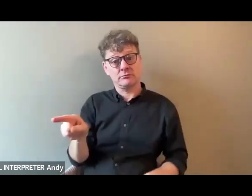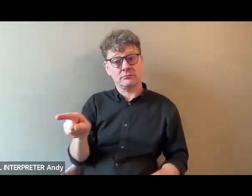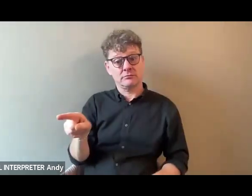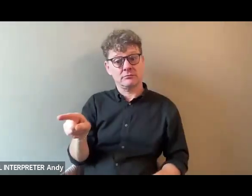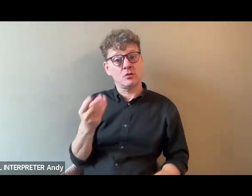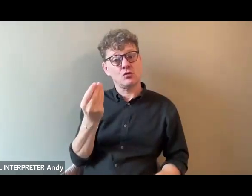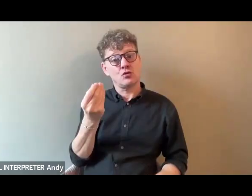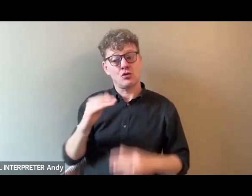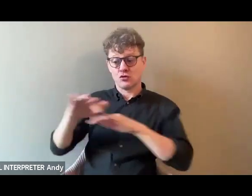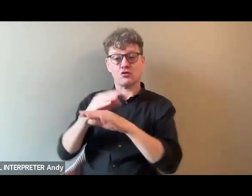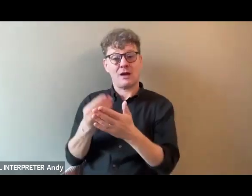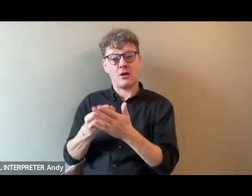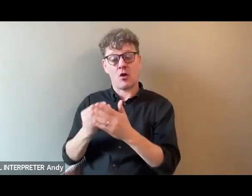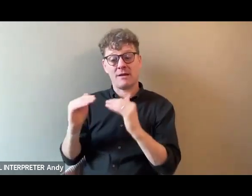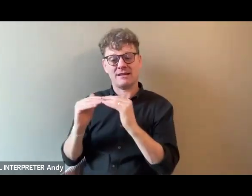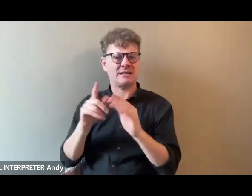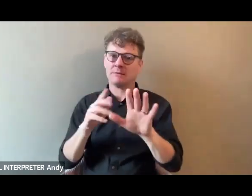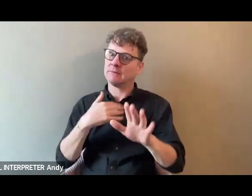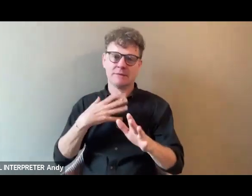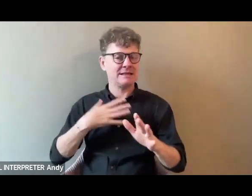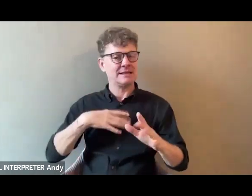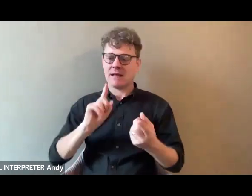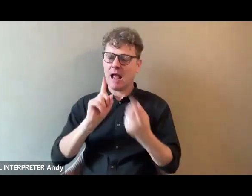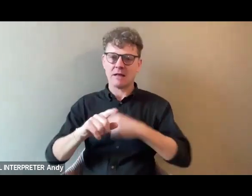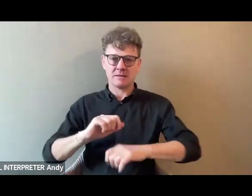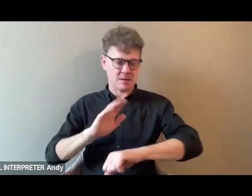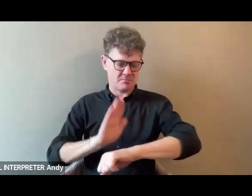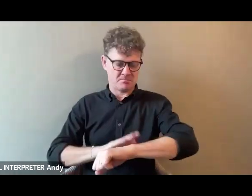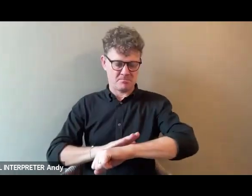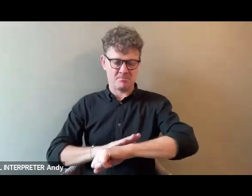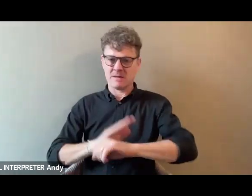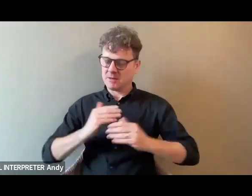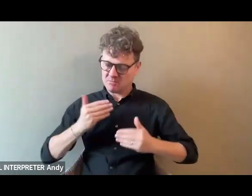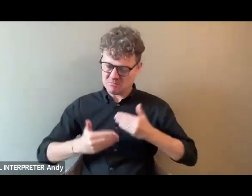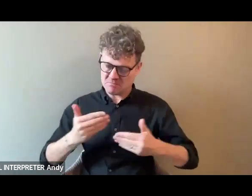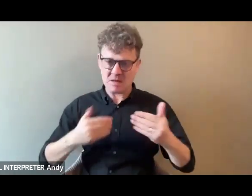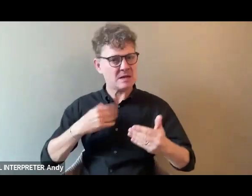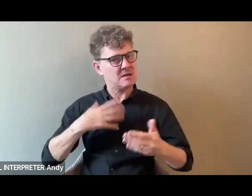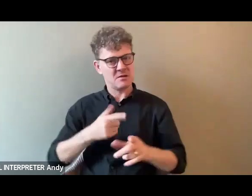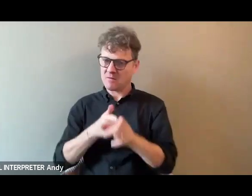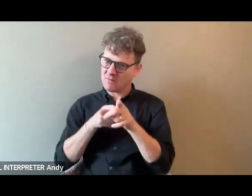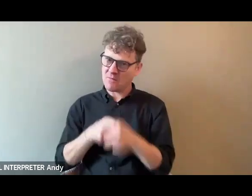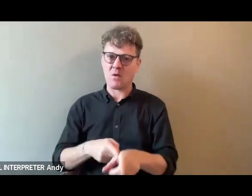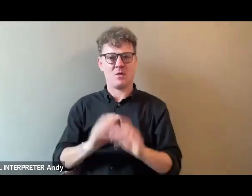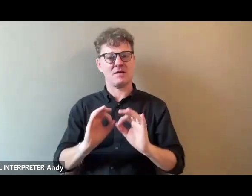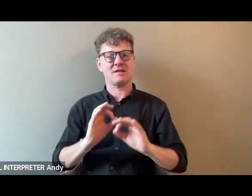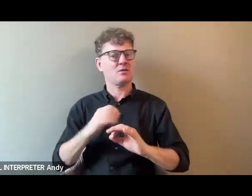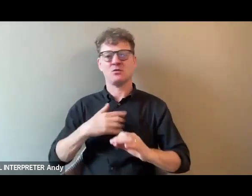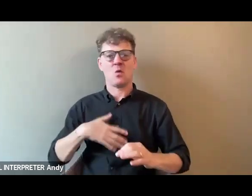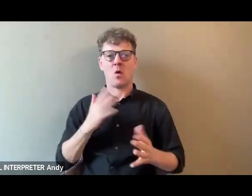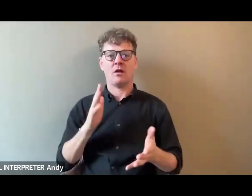be keeping people from the lunches and undo all the good work that we've managed to impart on the audience. Yeah,